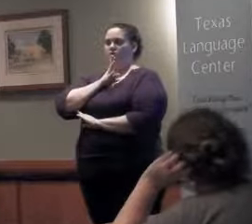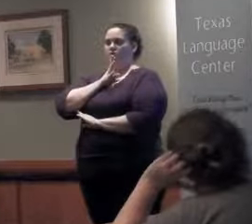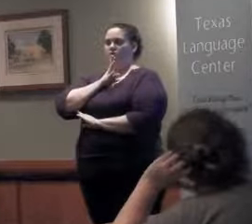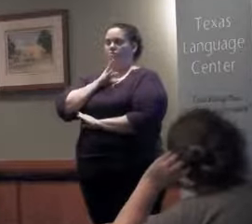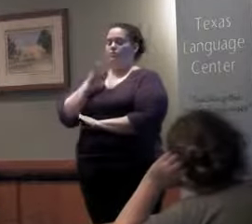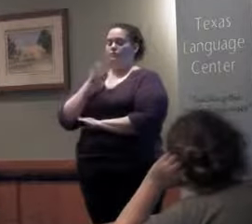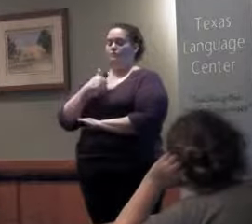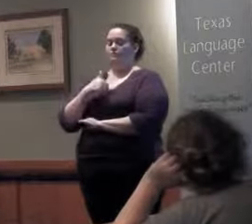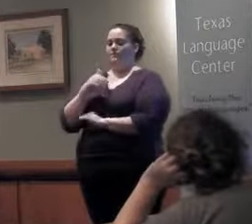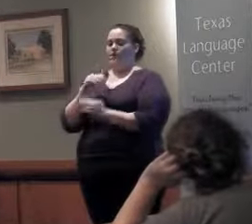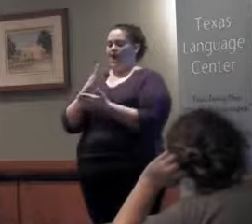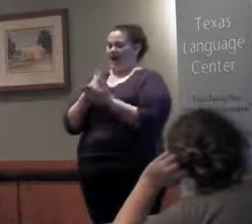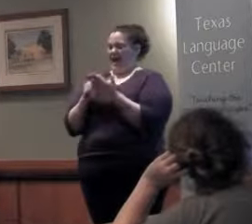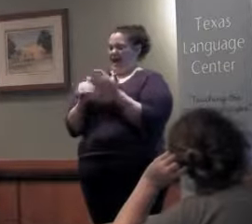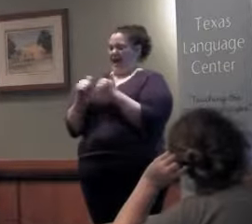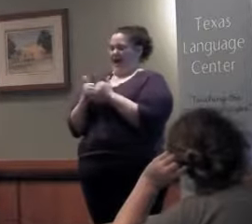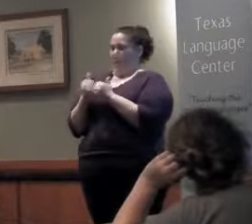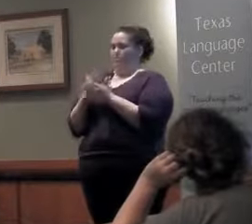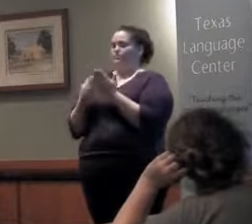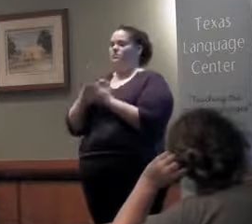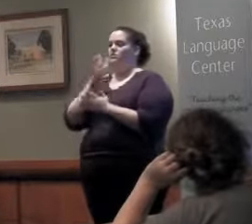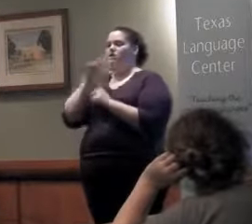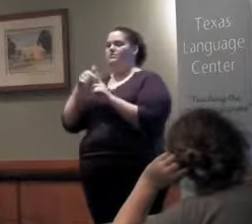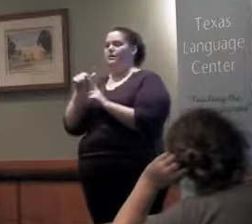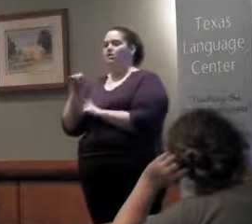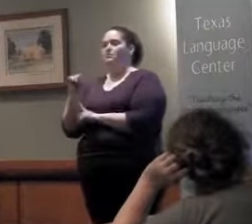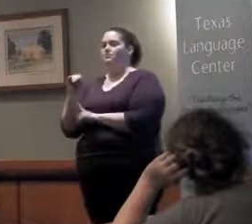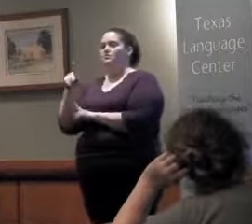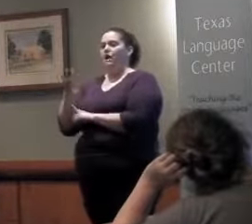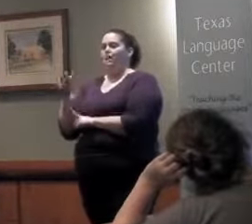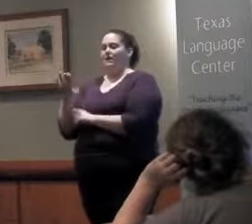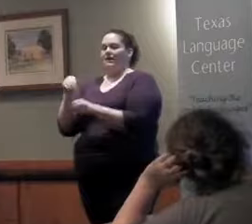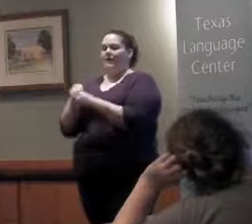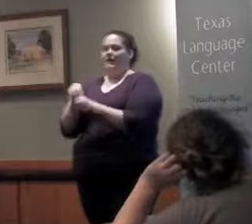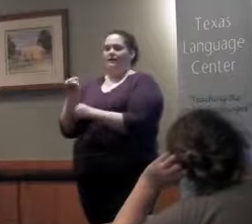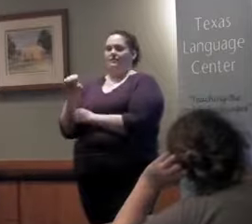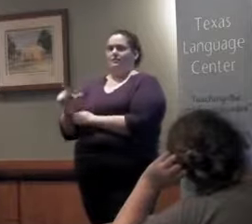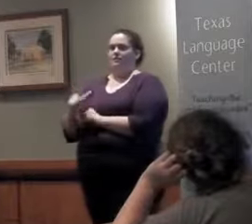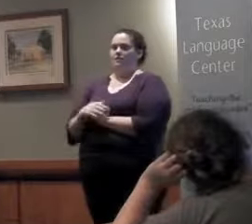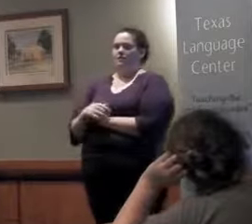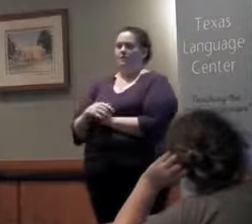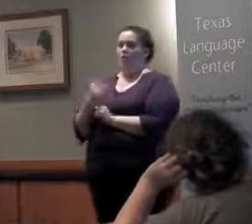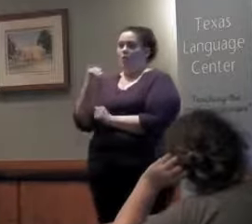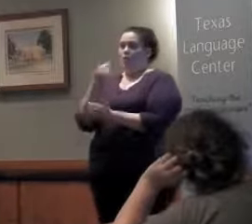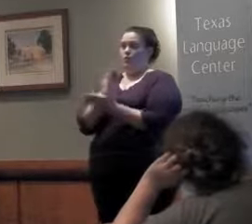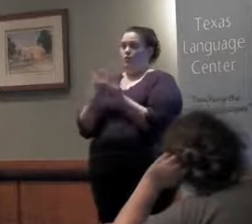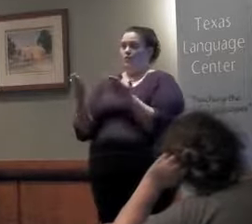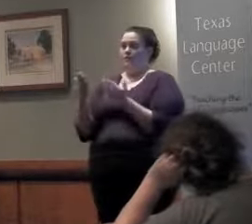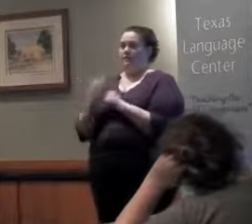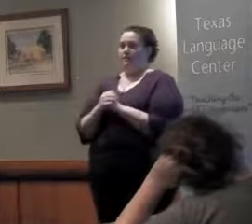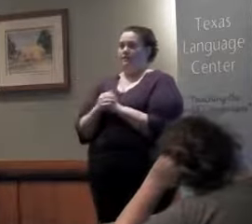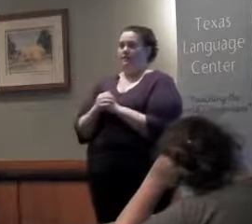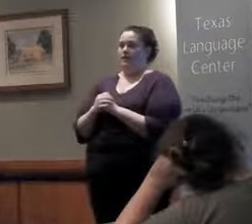a topic in ASL. And one of the things that I wanted to show you was, let me